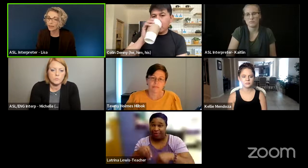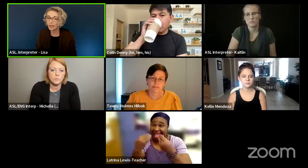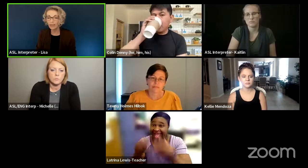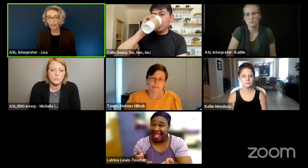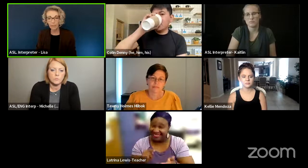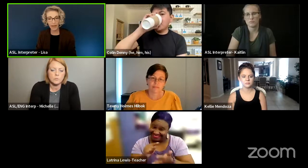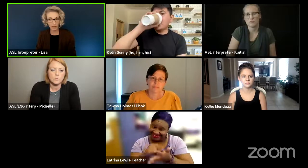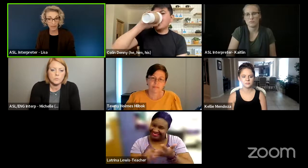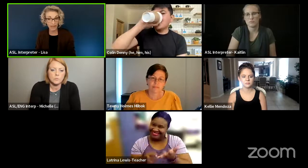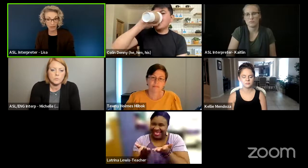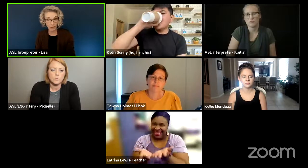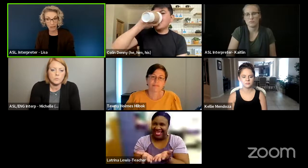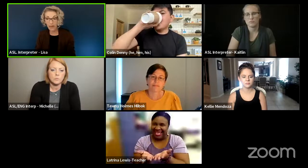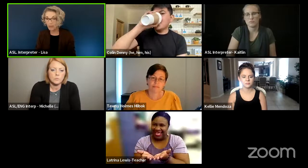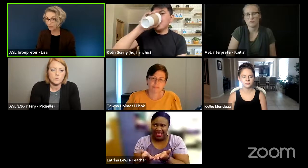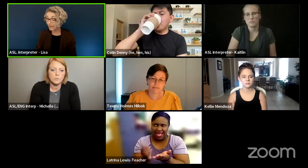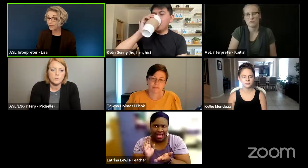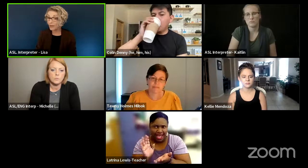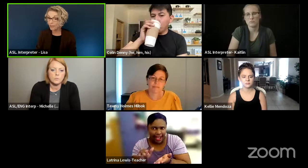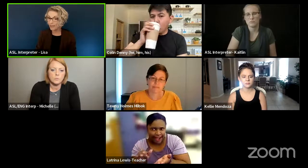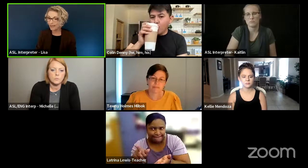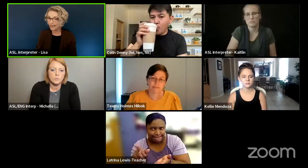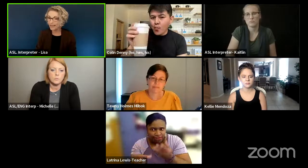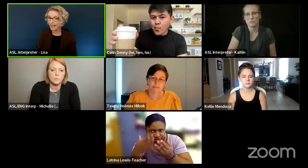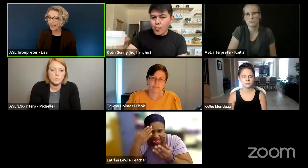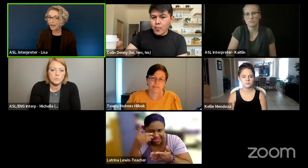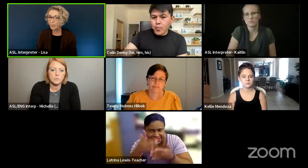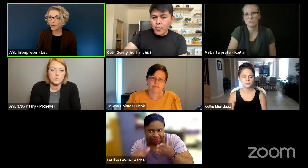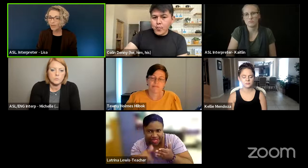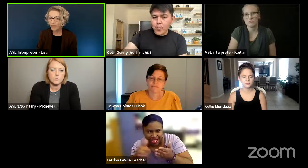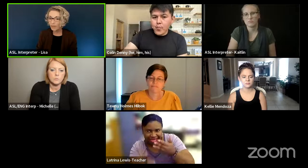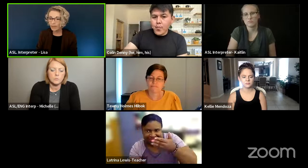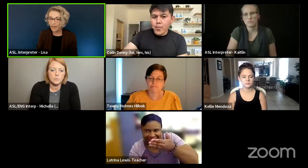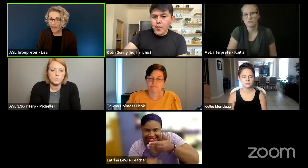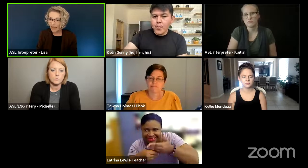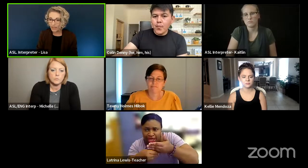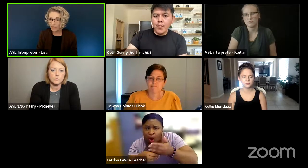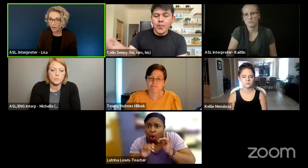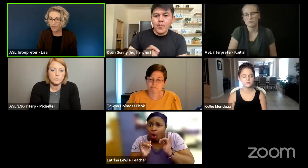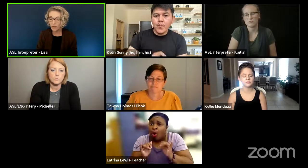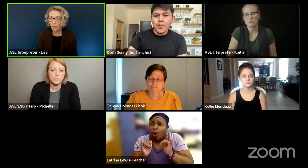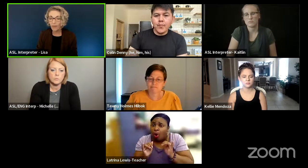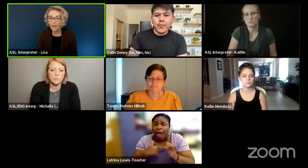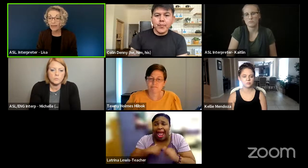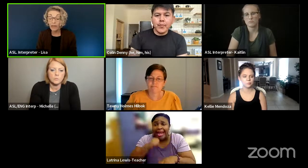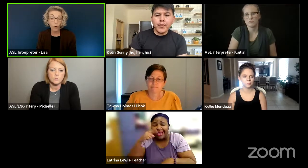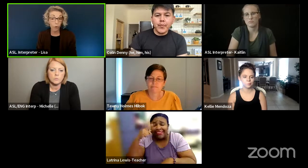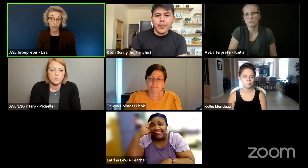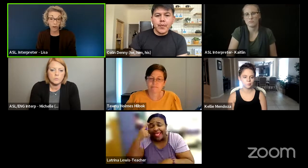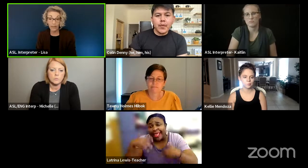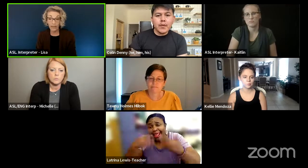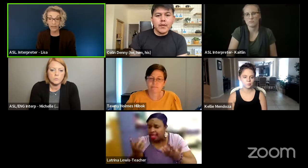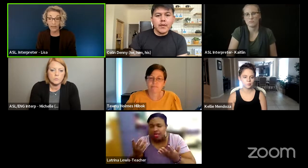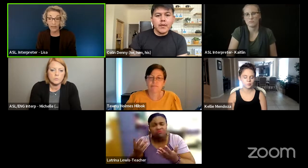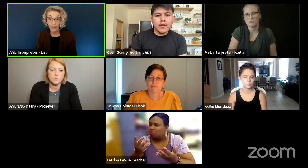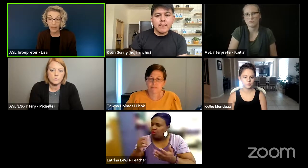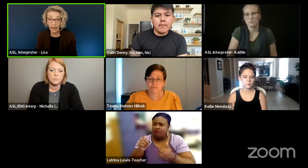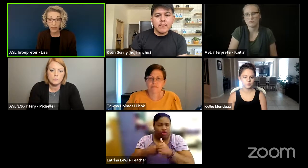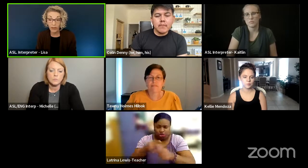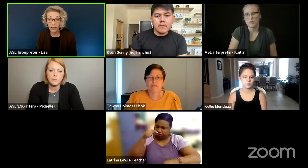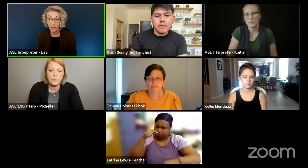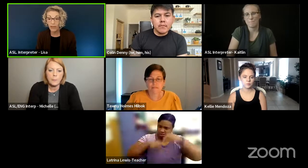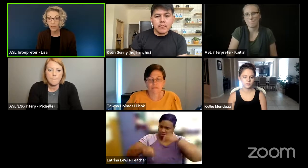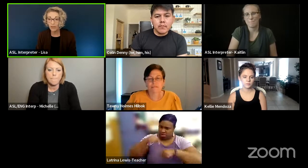they need? Because sometimes we assume and then we give them things, but we've never really asked families what they need or if they need